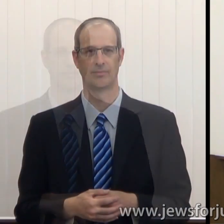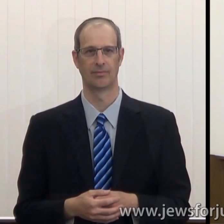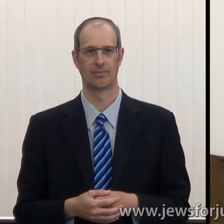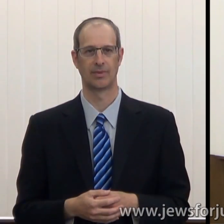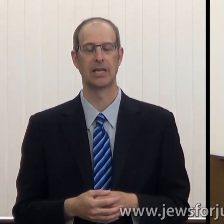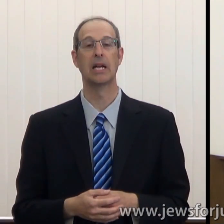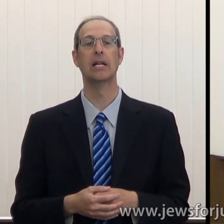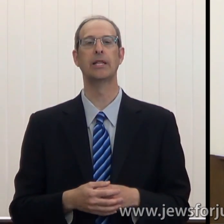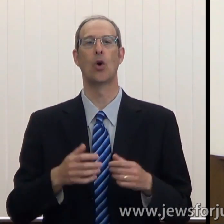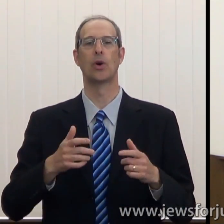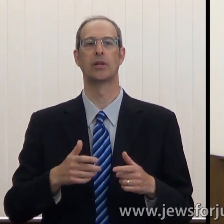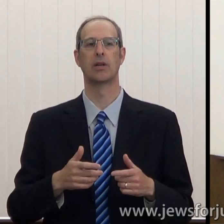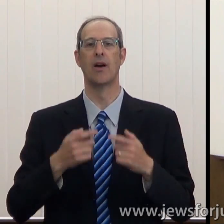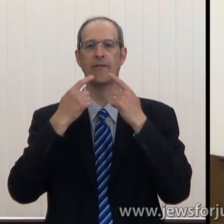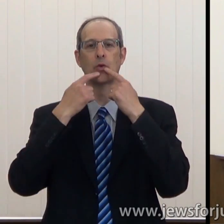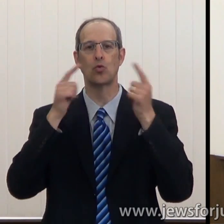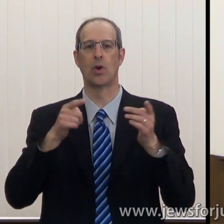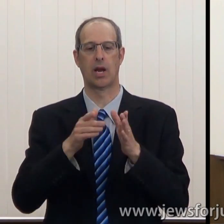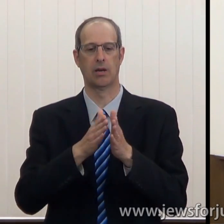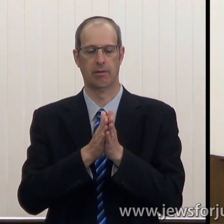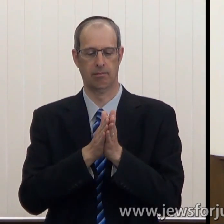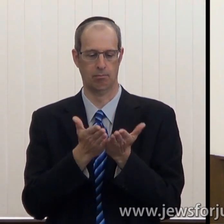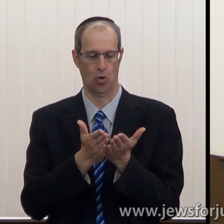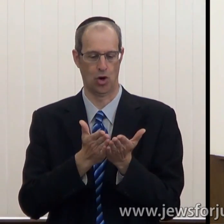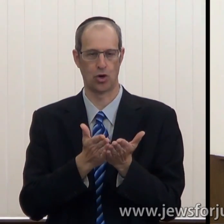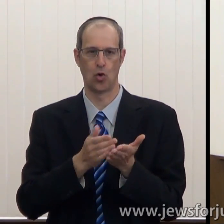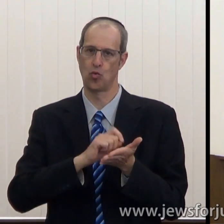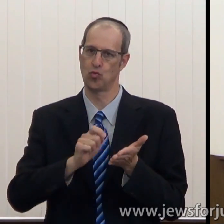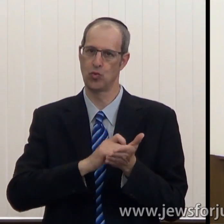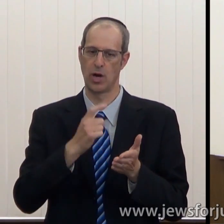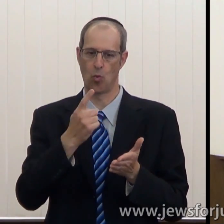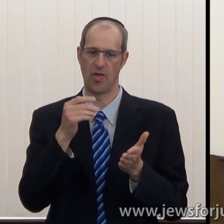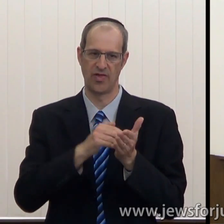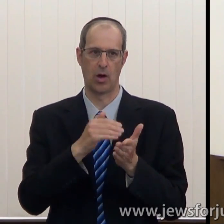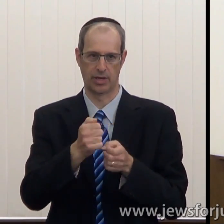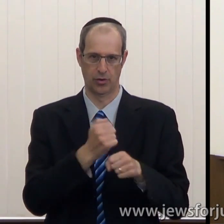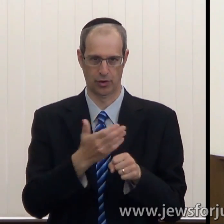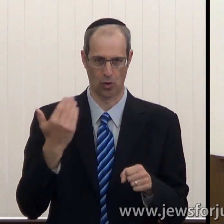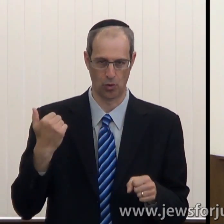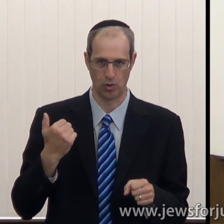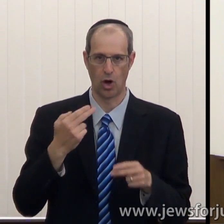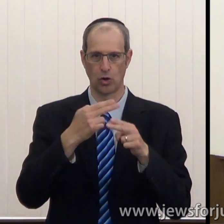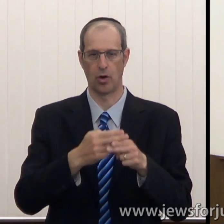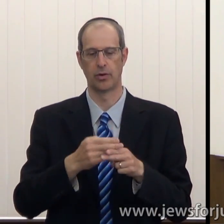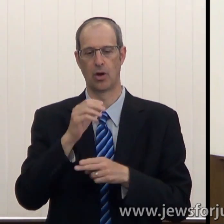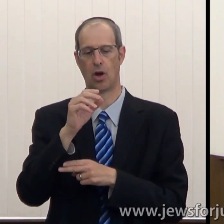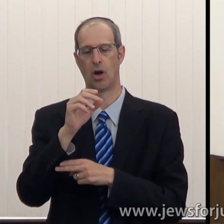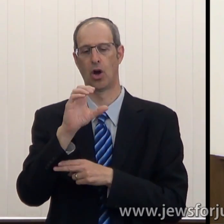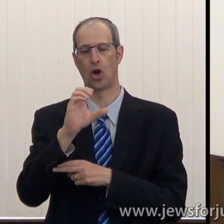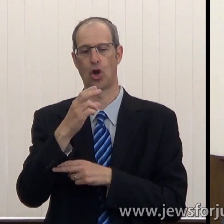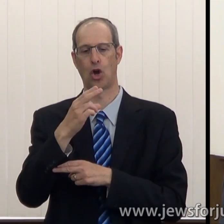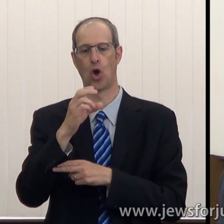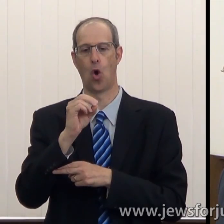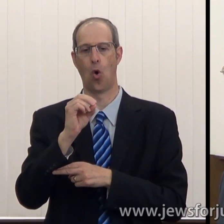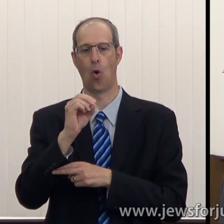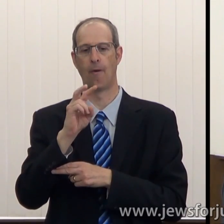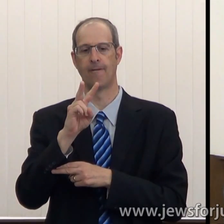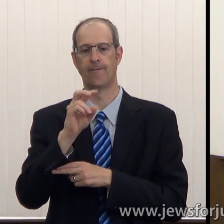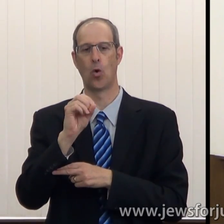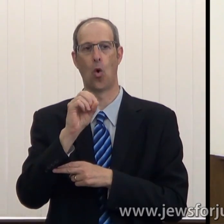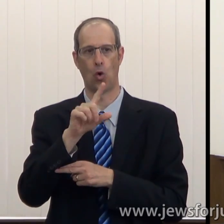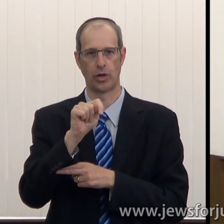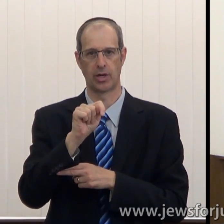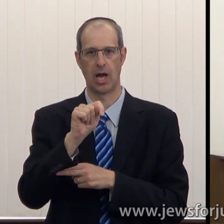There was a great book that was written about 1,000 years ago. The book is called